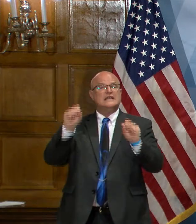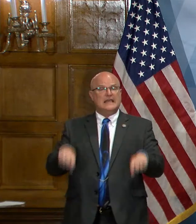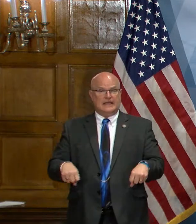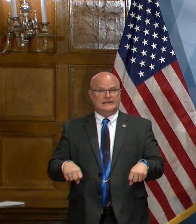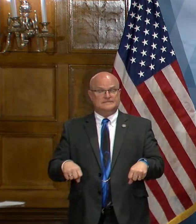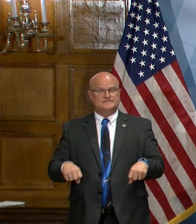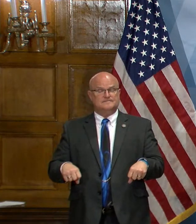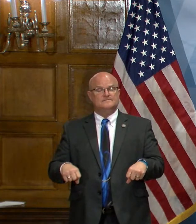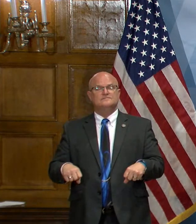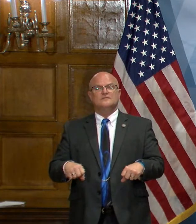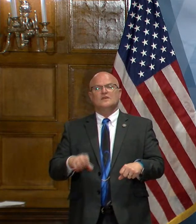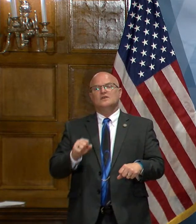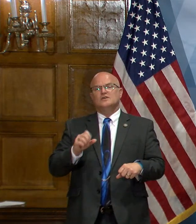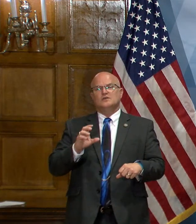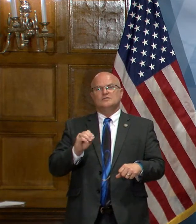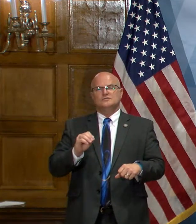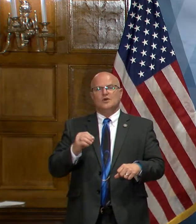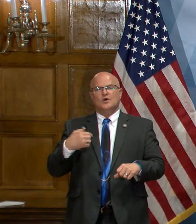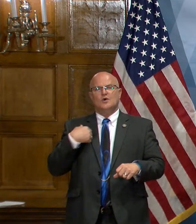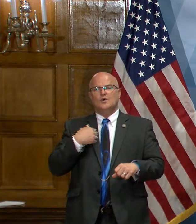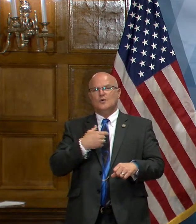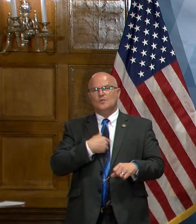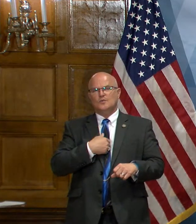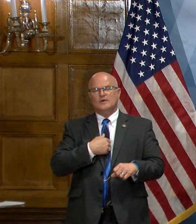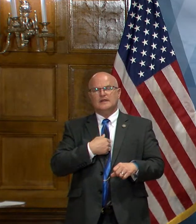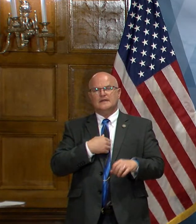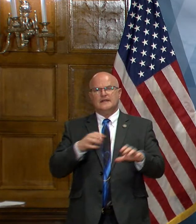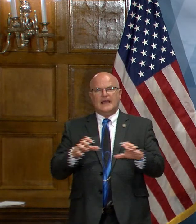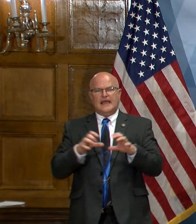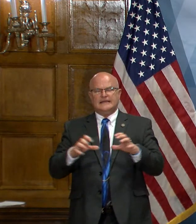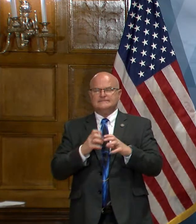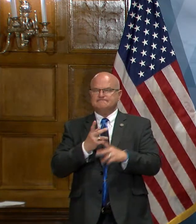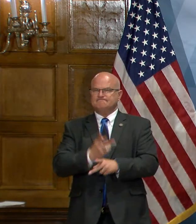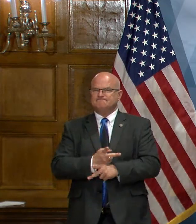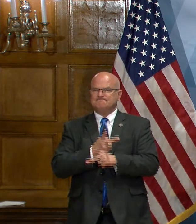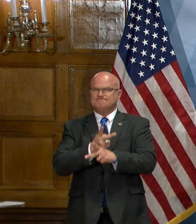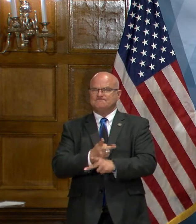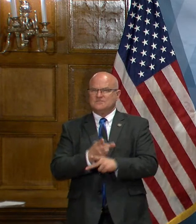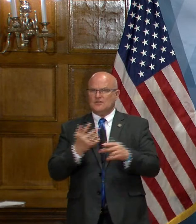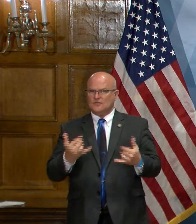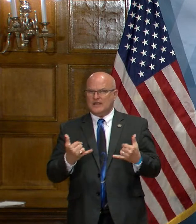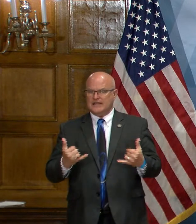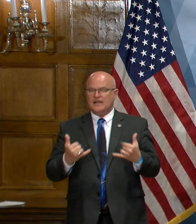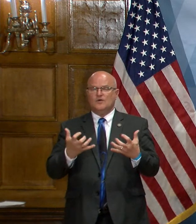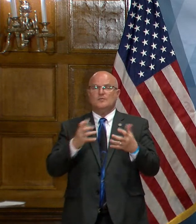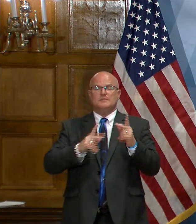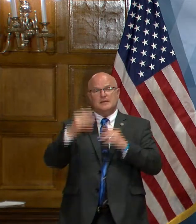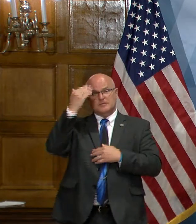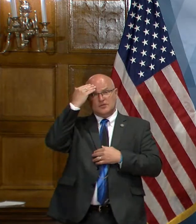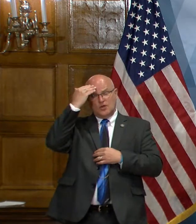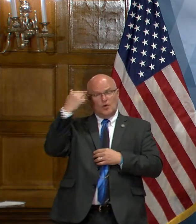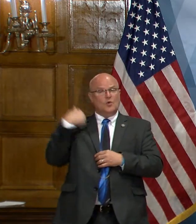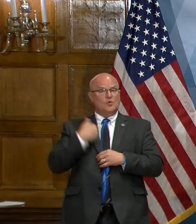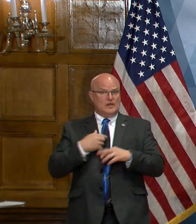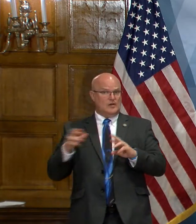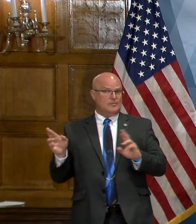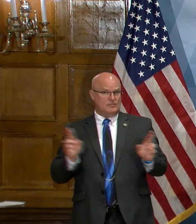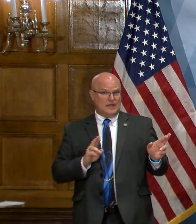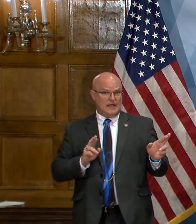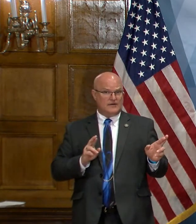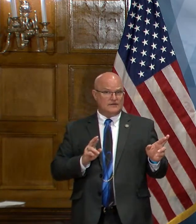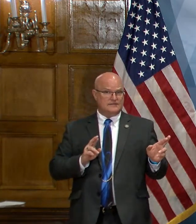that safely. And so we're just acting out of an abundance of caution, and we wanted people to know that we are